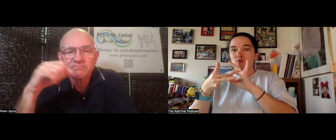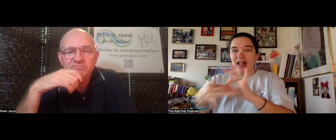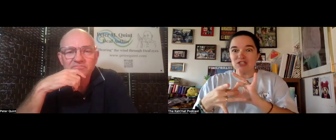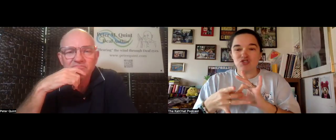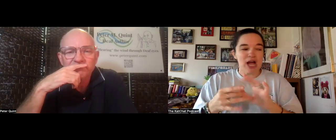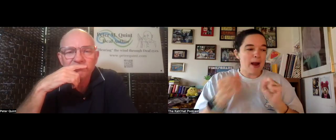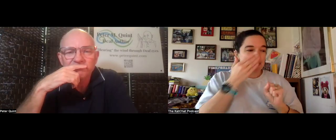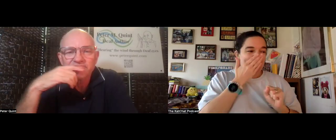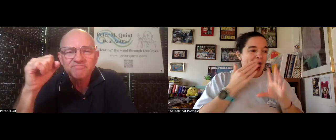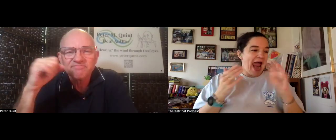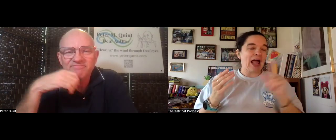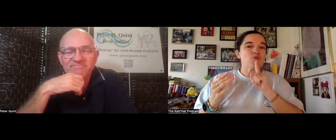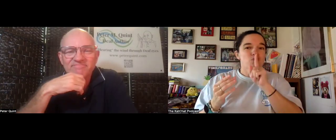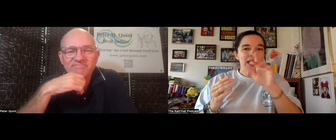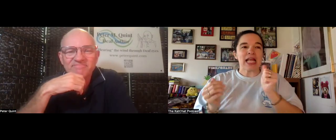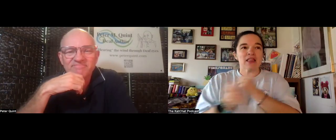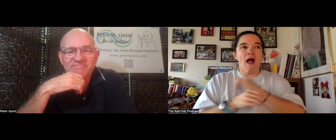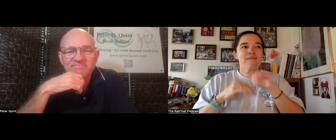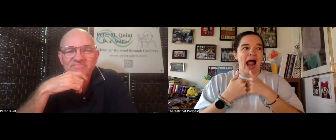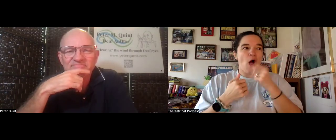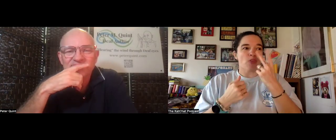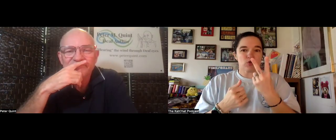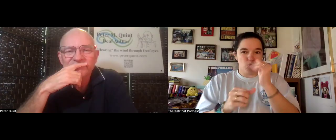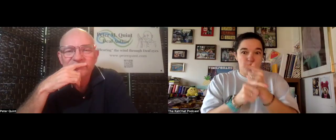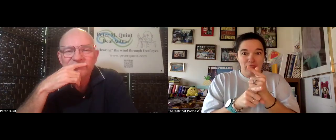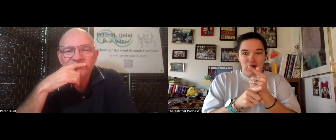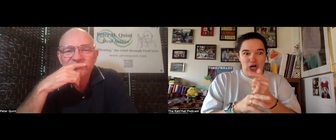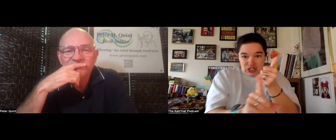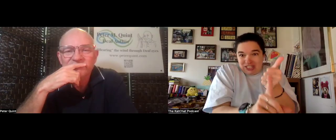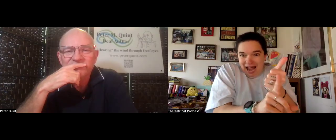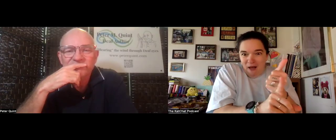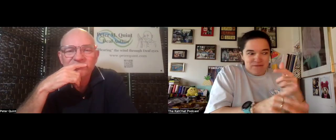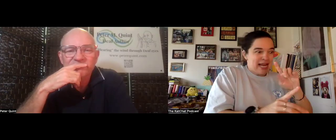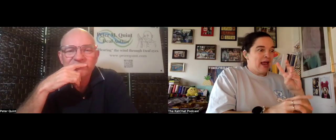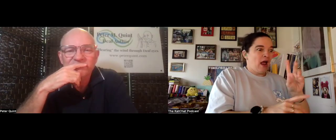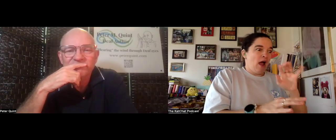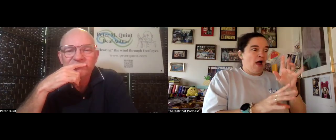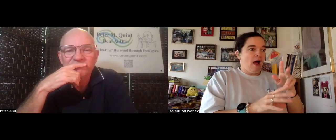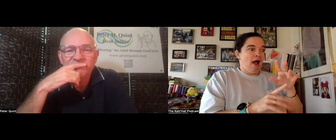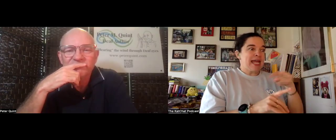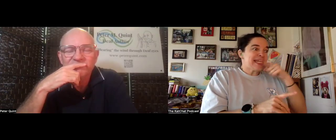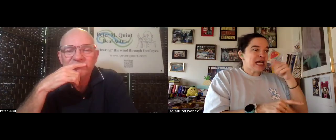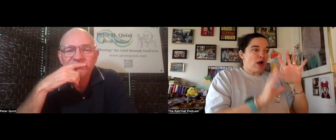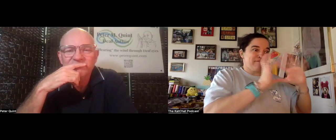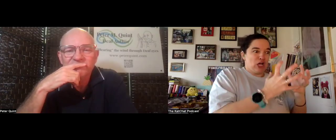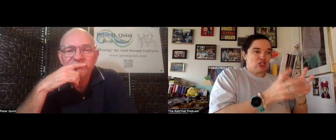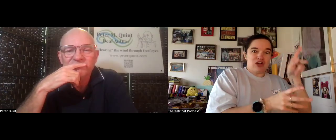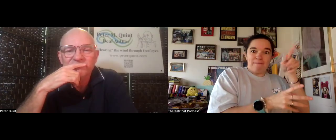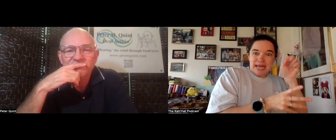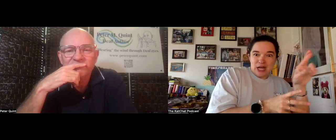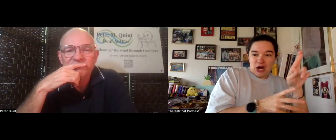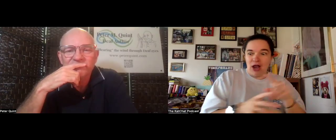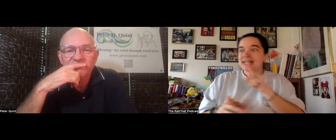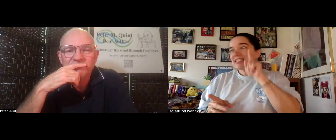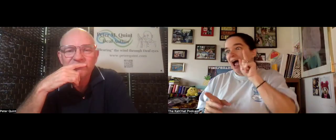their relationships, and I really love how the two brothers developed hearing version